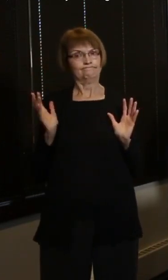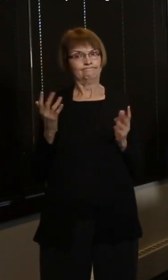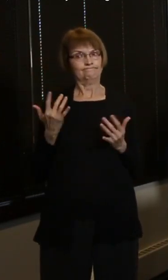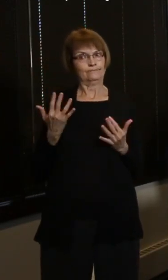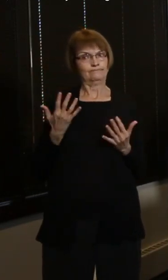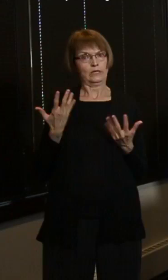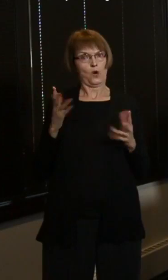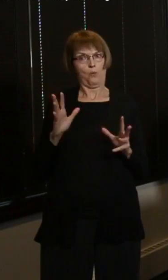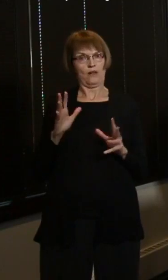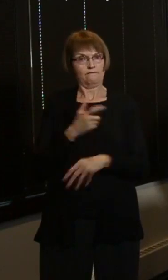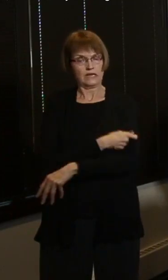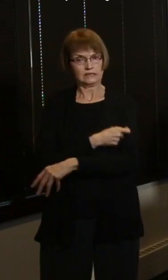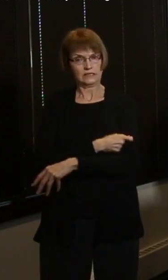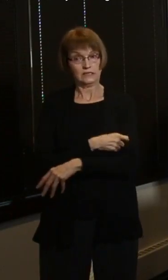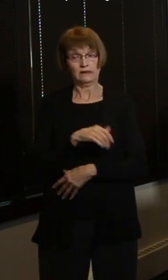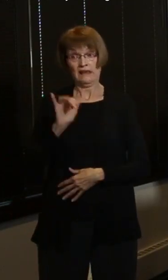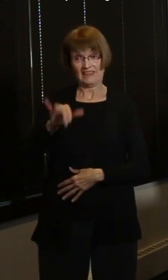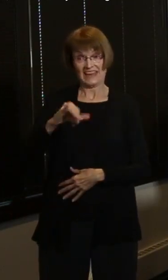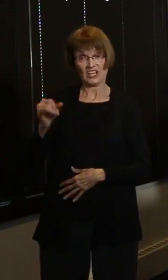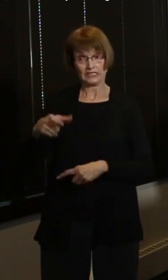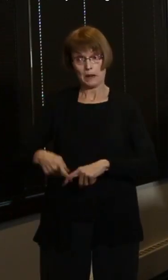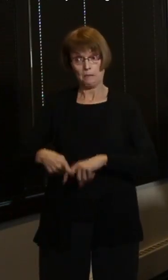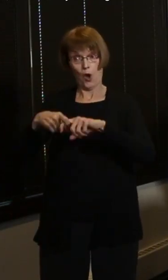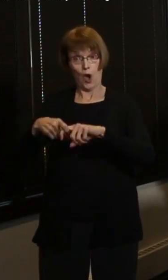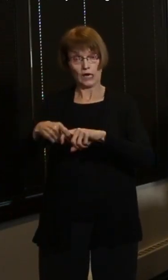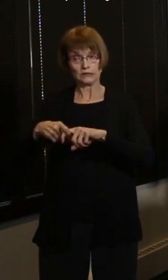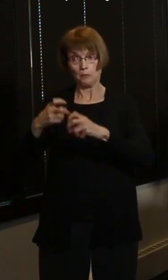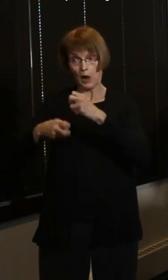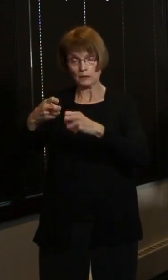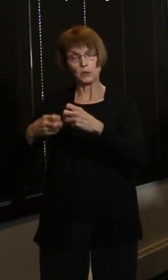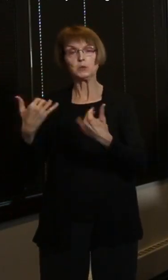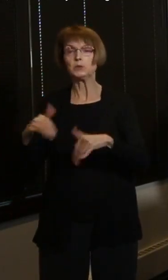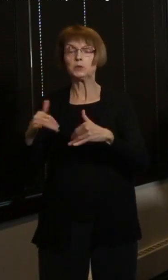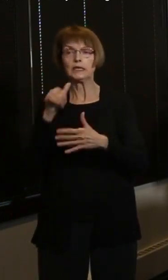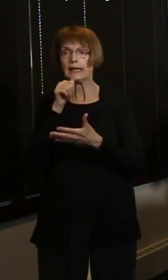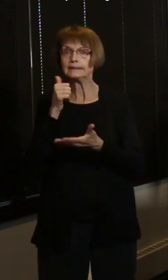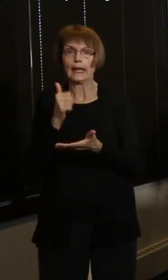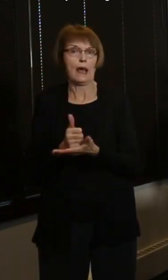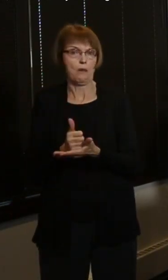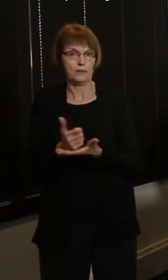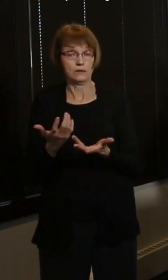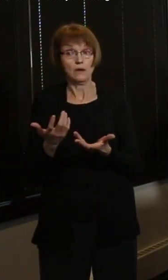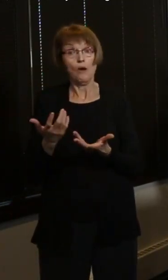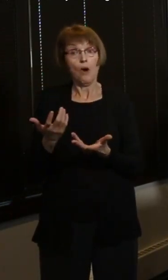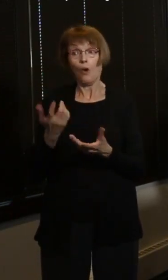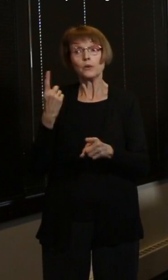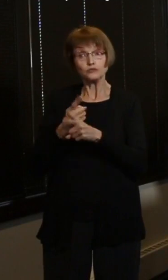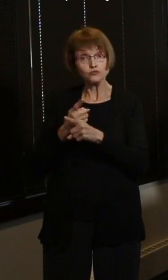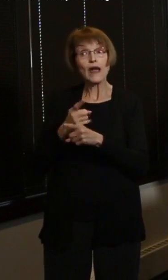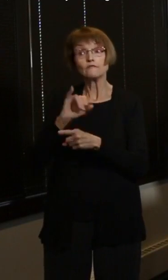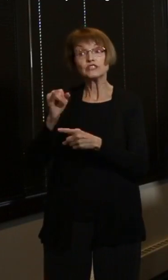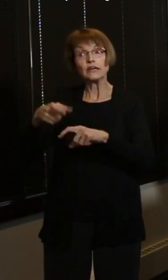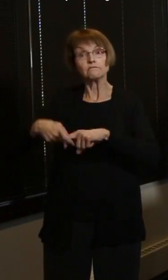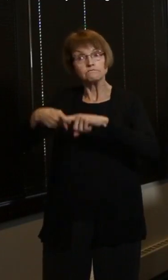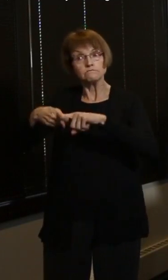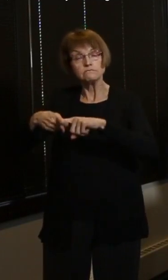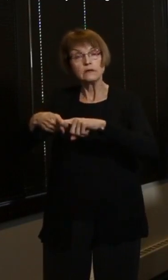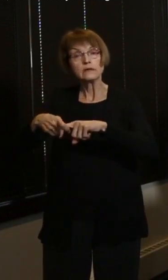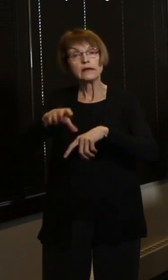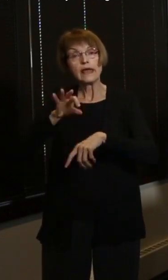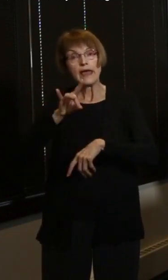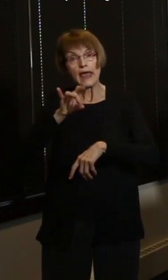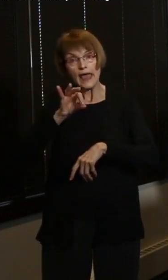pause certainly doesn't help with that. Now, it was a completely appropriate pause for the FDA and the